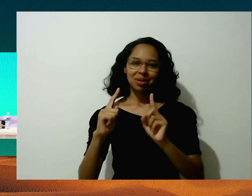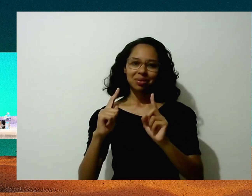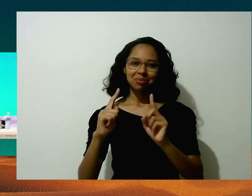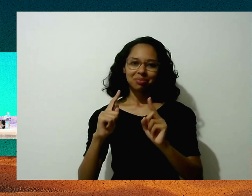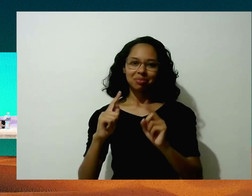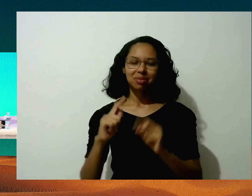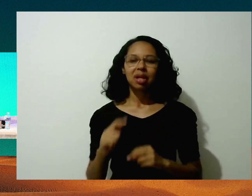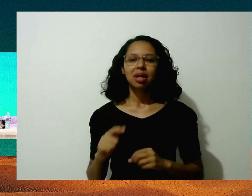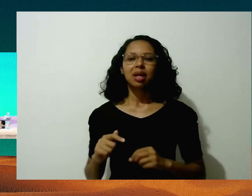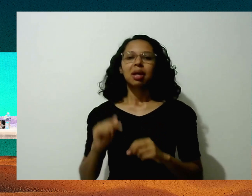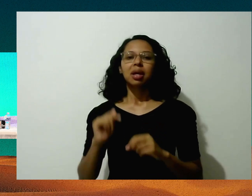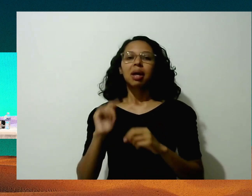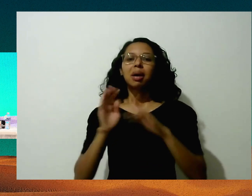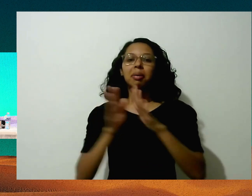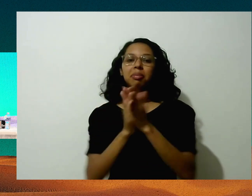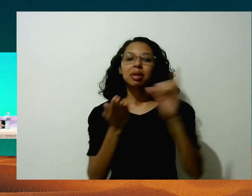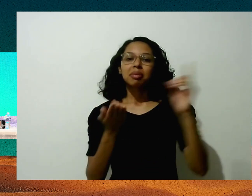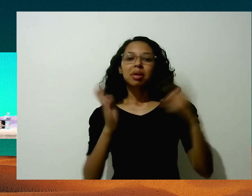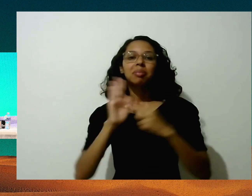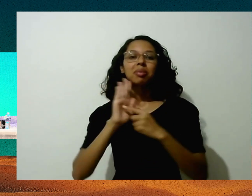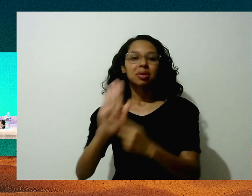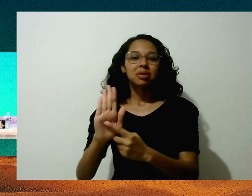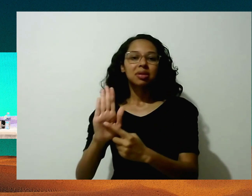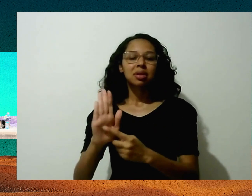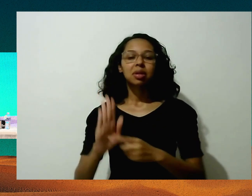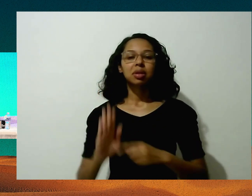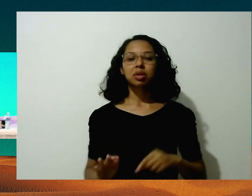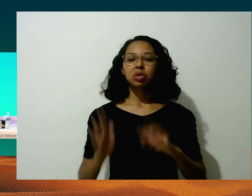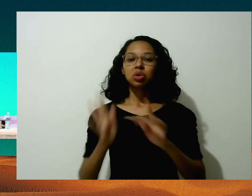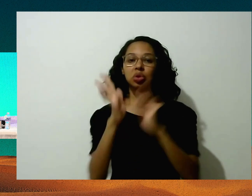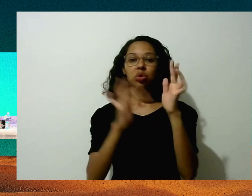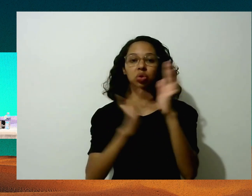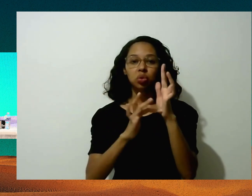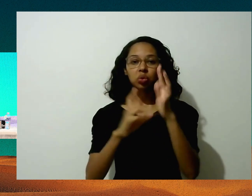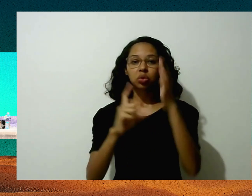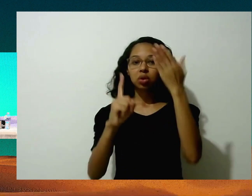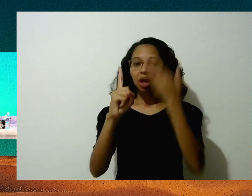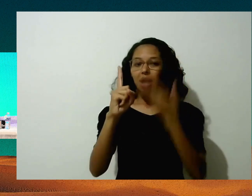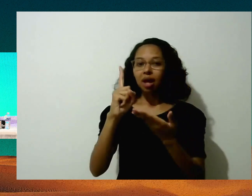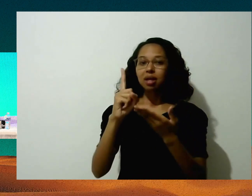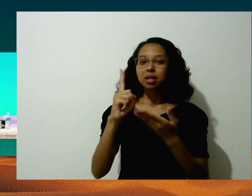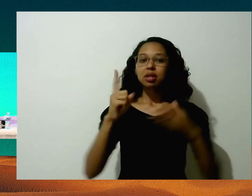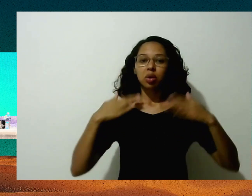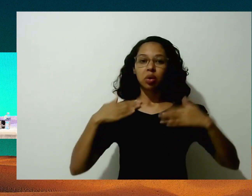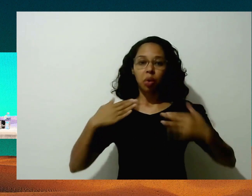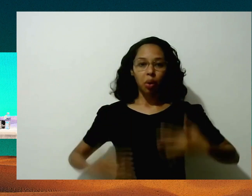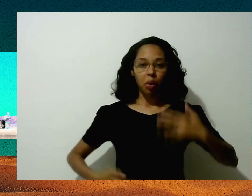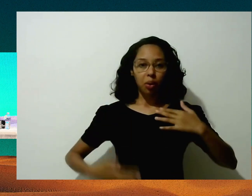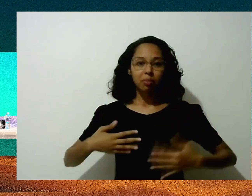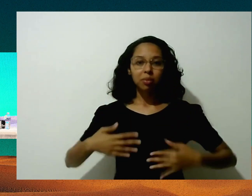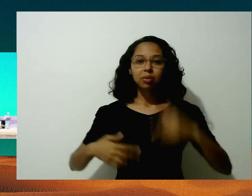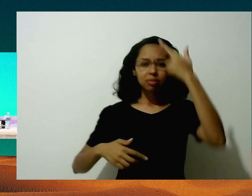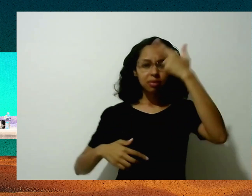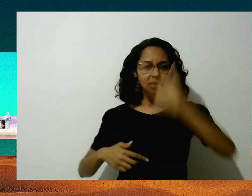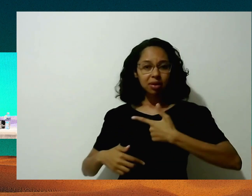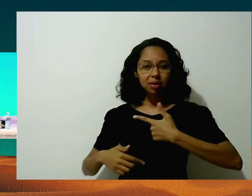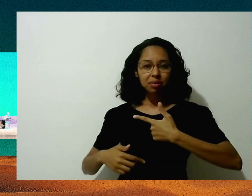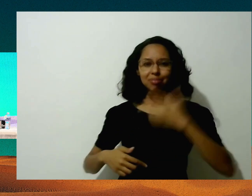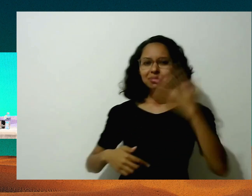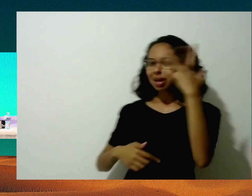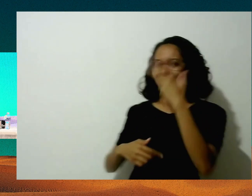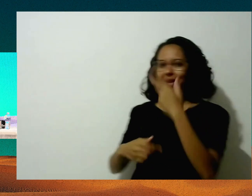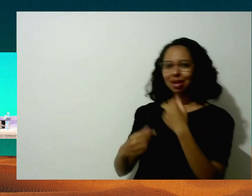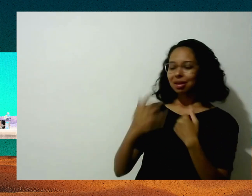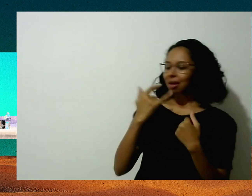53 described that Jesus was ugly. Não havia nenhuma beleza que agradasse a homens. There was no beauty which would please men.